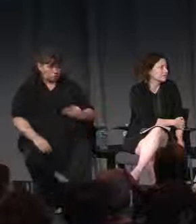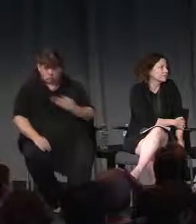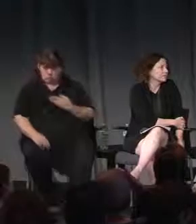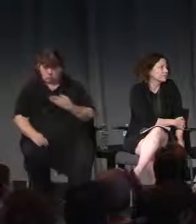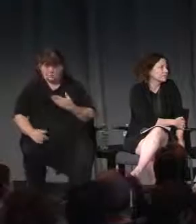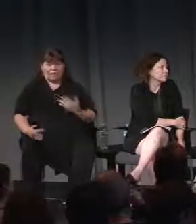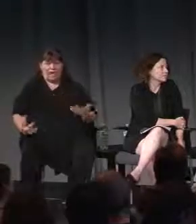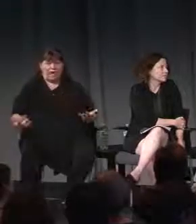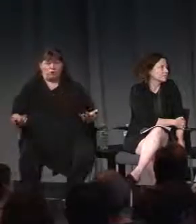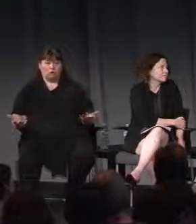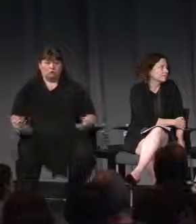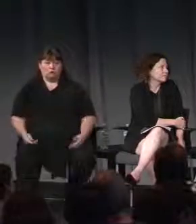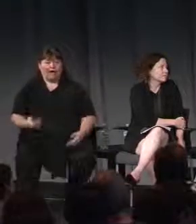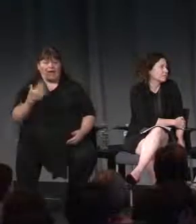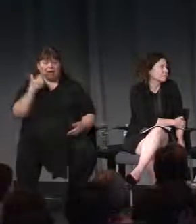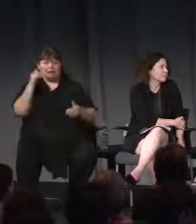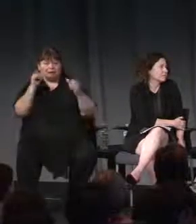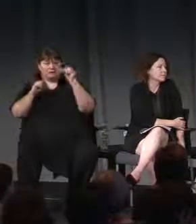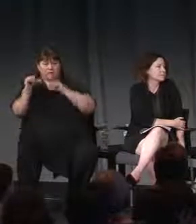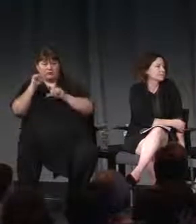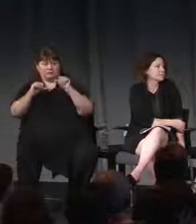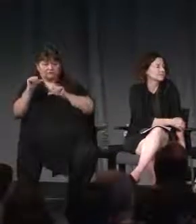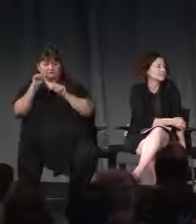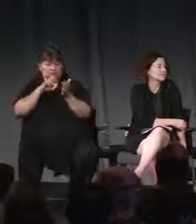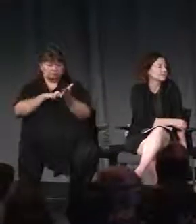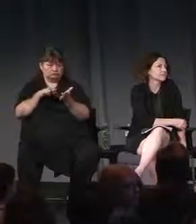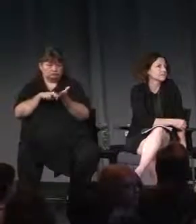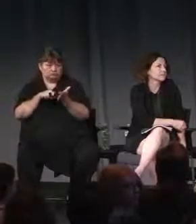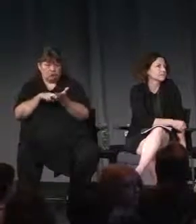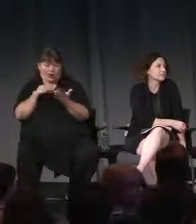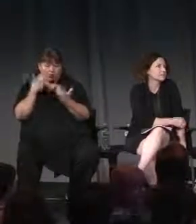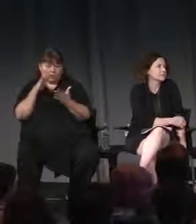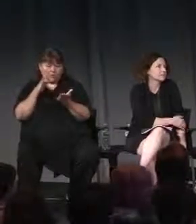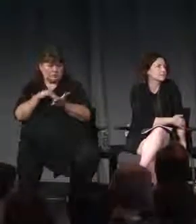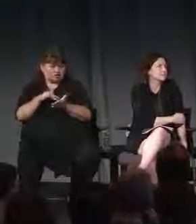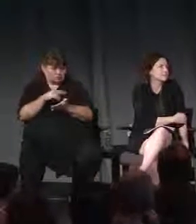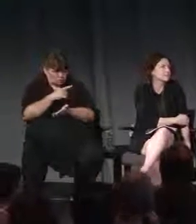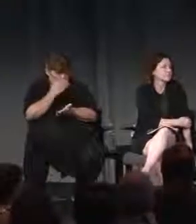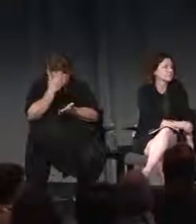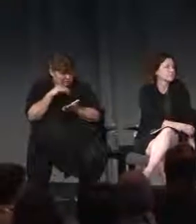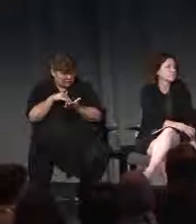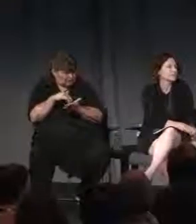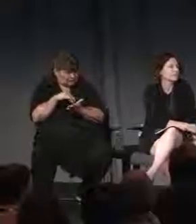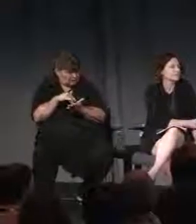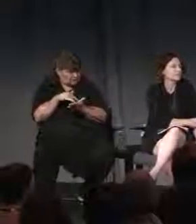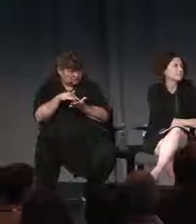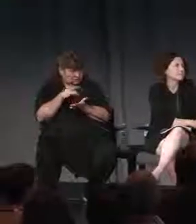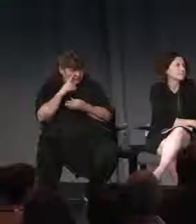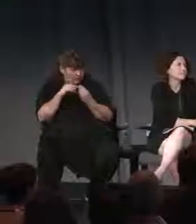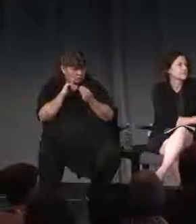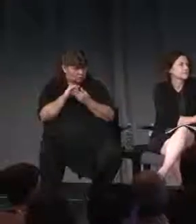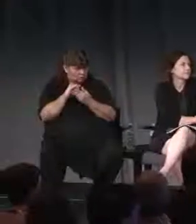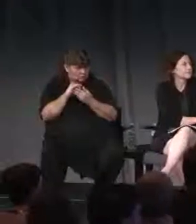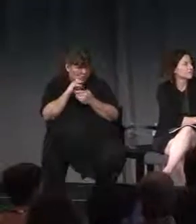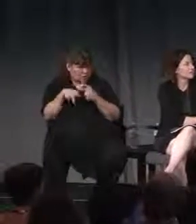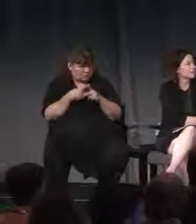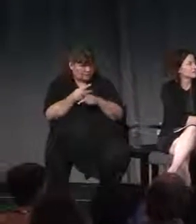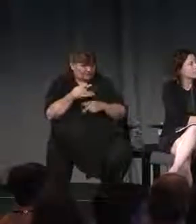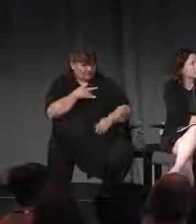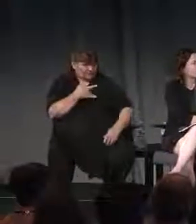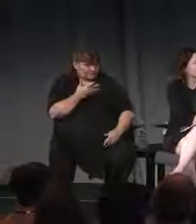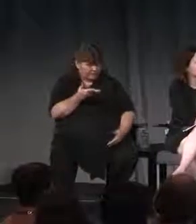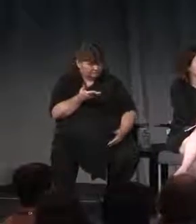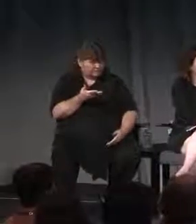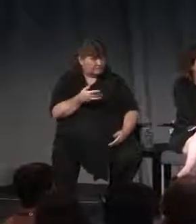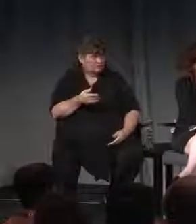Well, I don't know the scientific literature, so I couldn't tell you about particular studies. I don't know if you know particular studies that have dealt with these kinds of questions. Well,